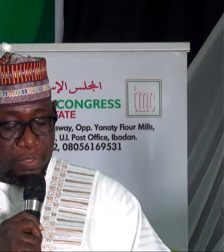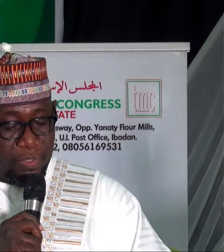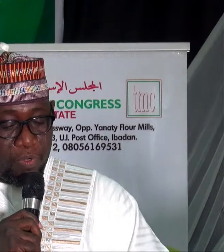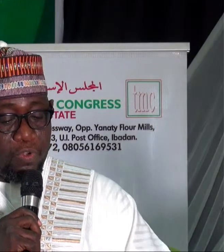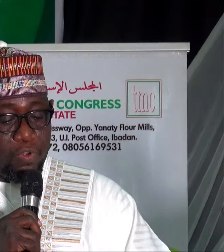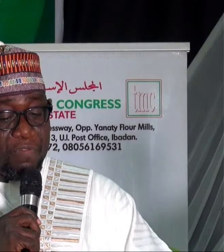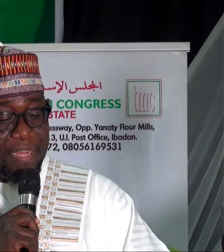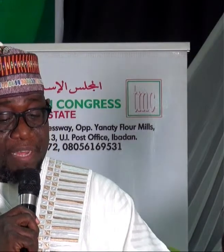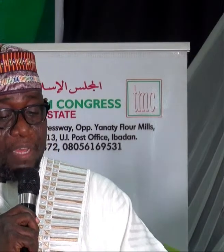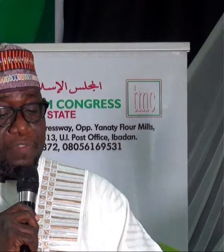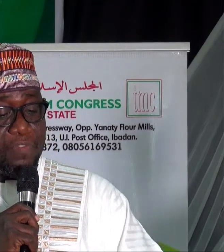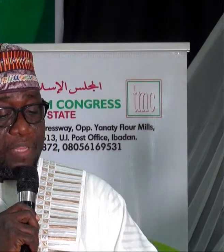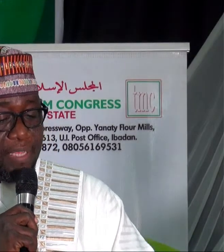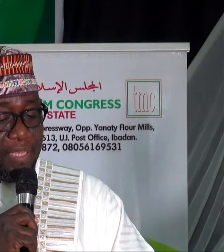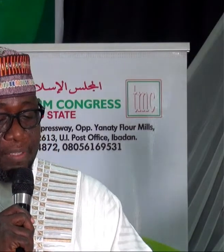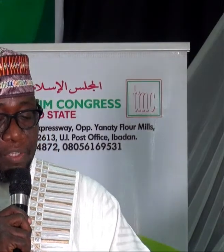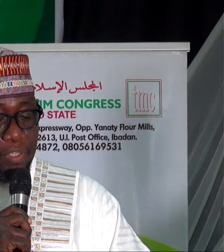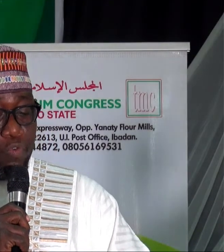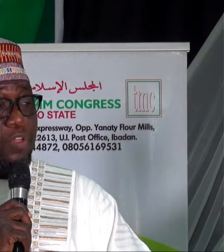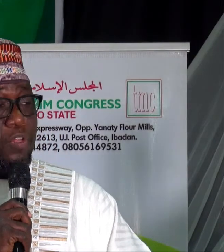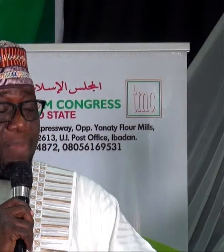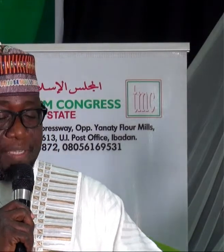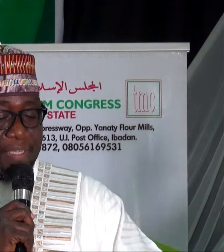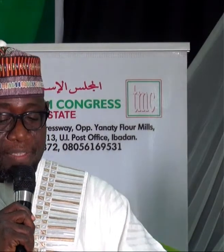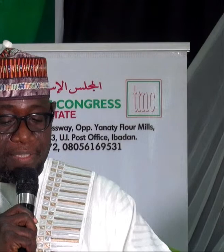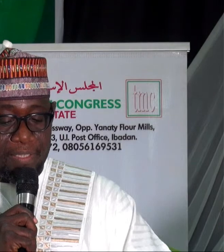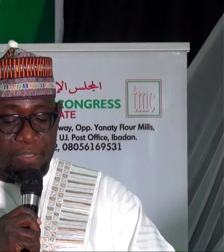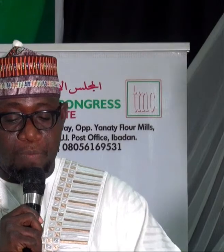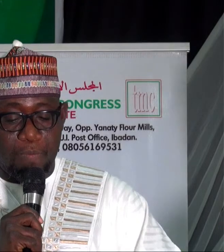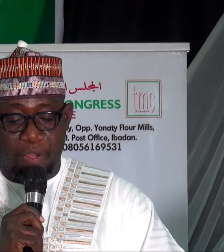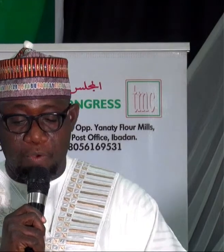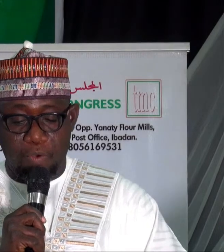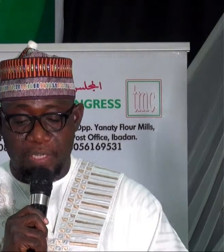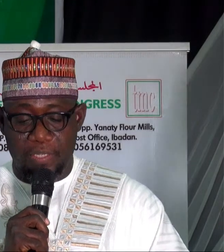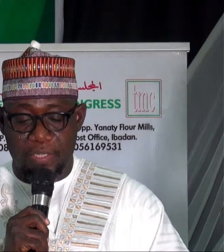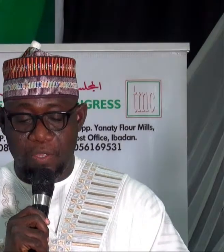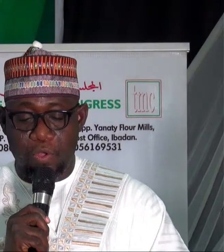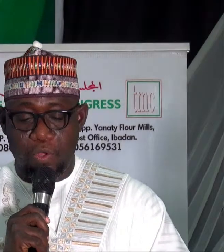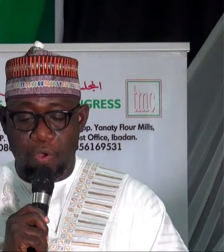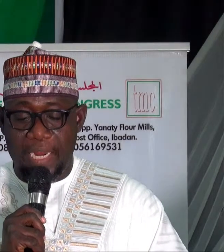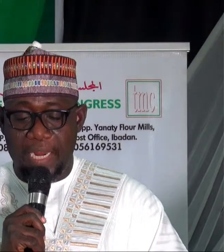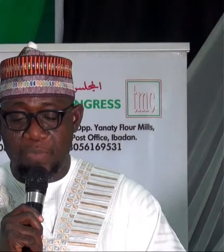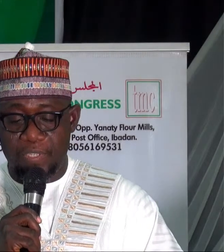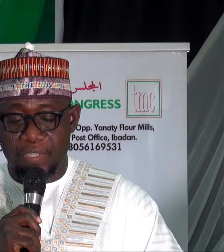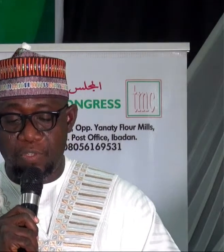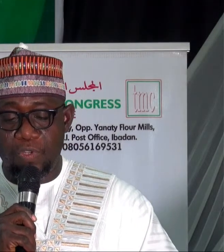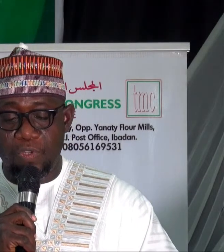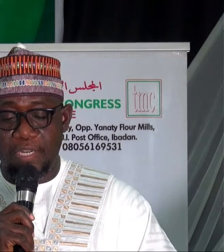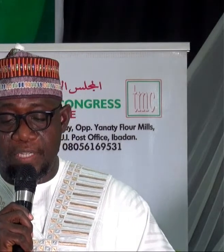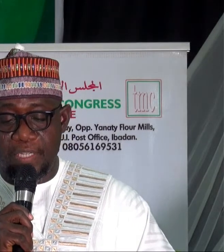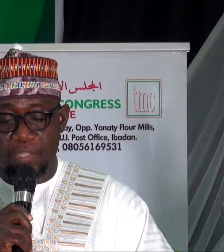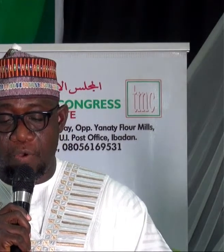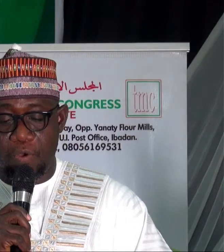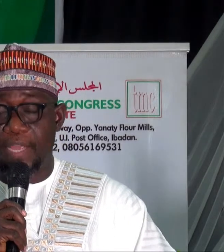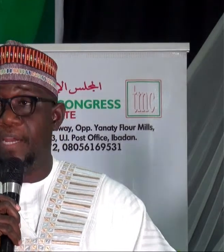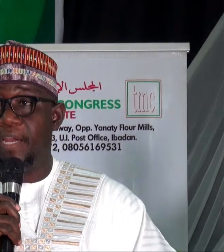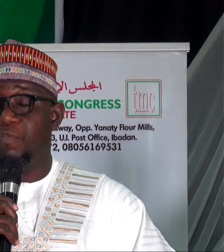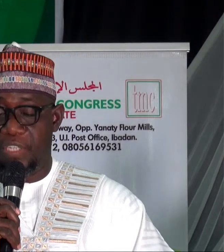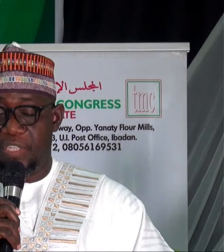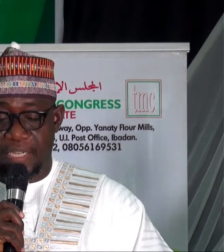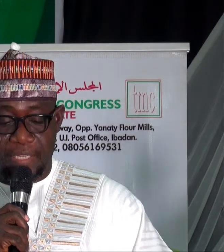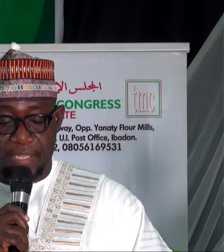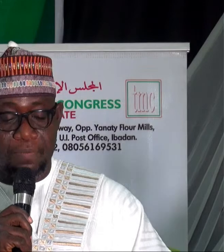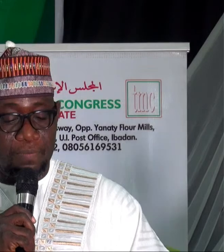The royal father of the day, His Royal Majesty Oba Khalid Olabisi Oyeniyi Okere of